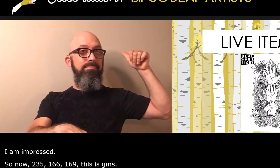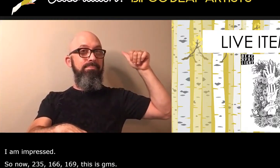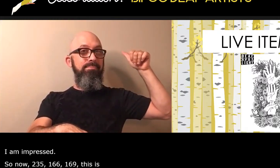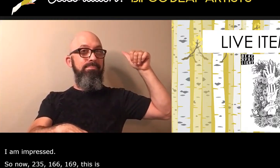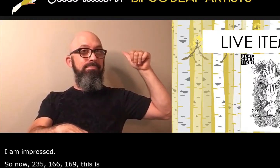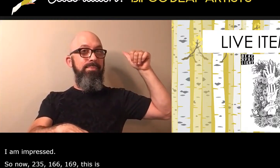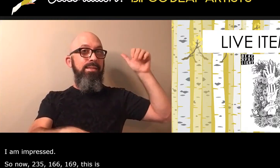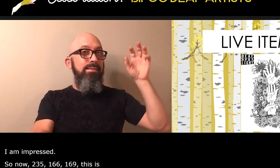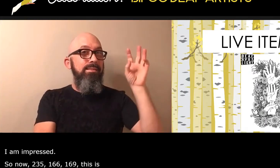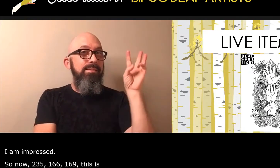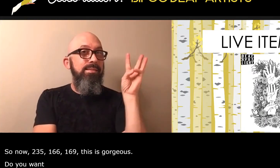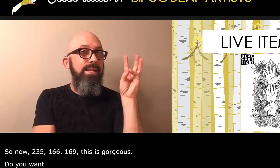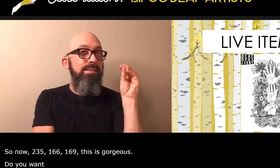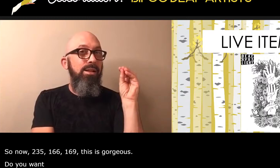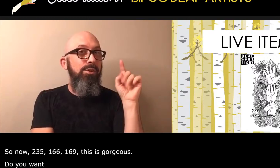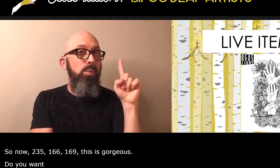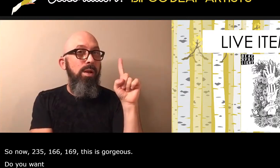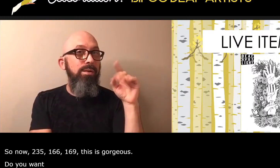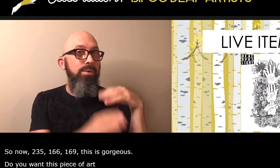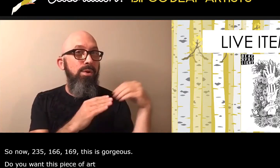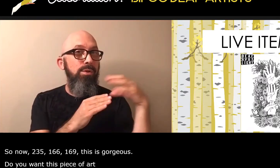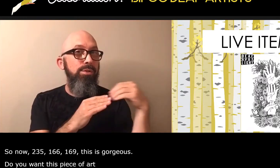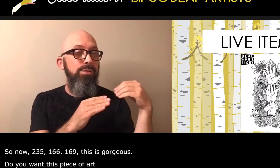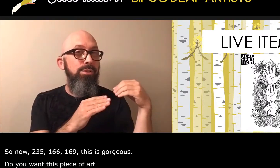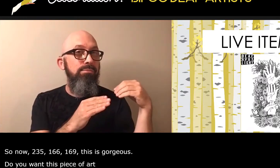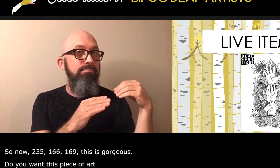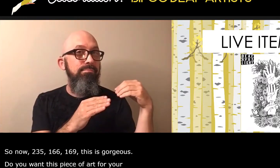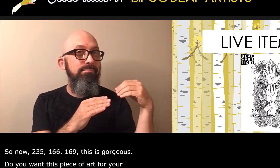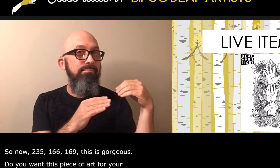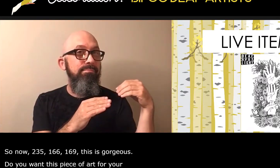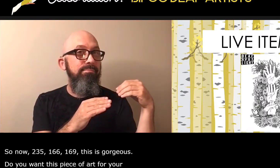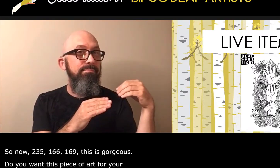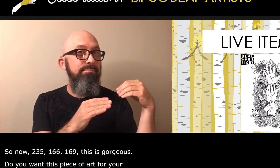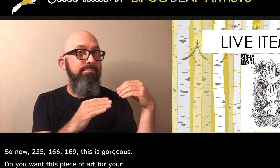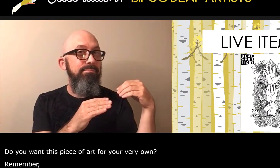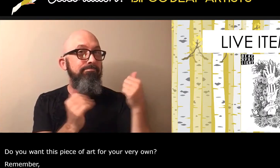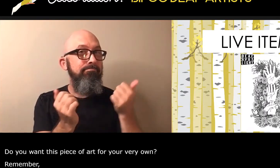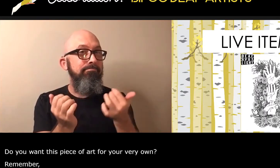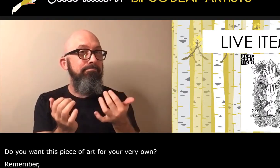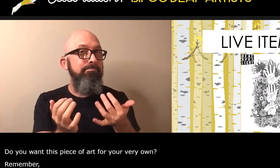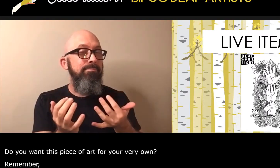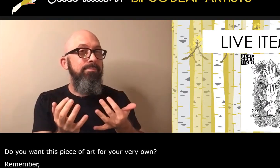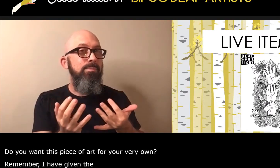remember, I've given the first call going once. It's at